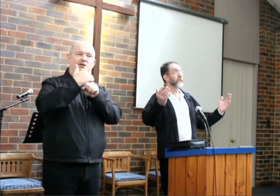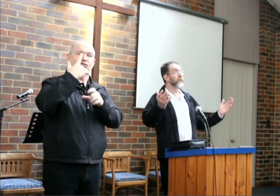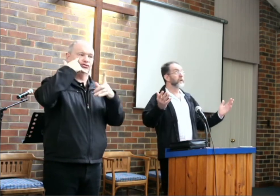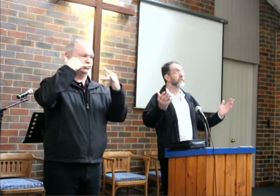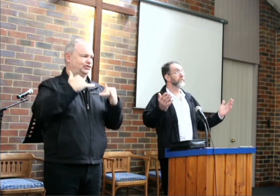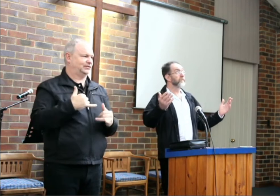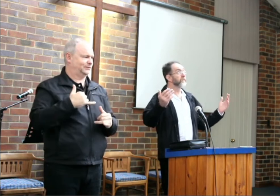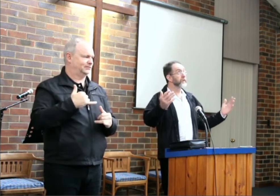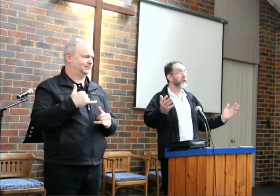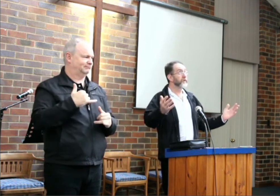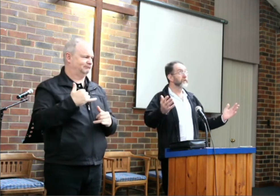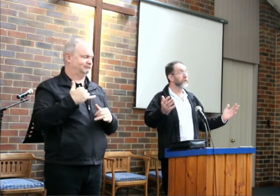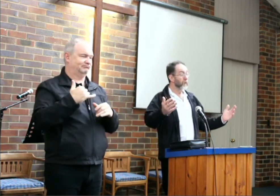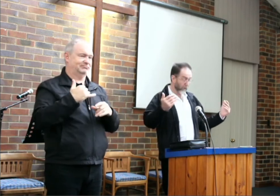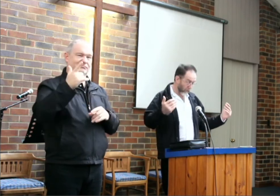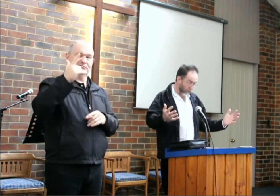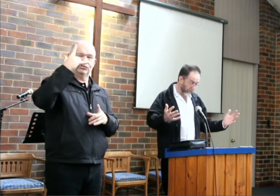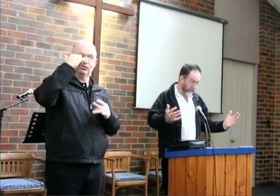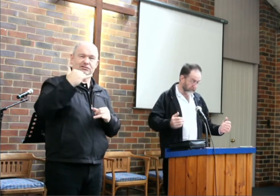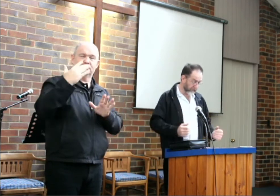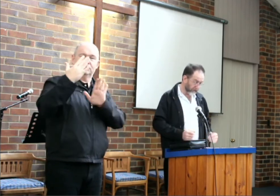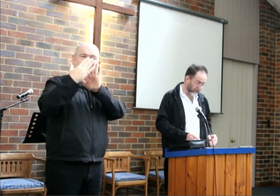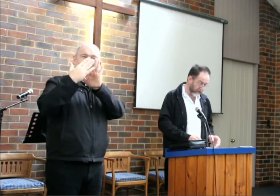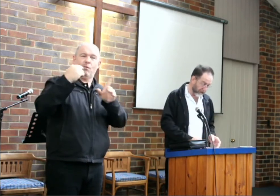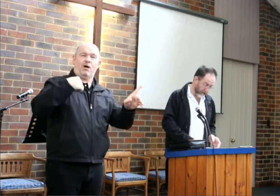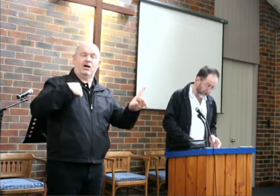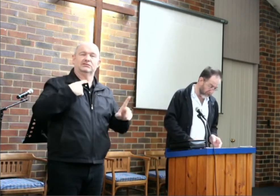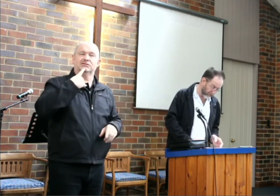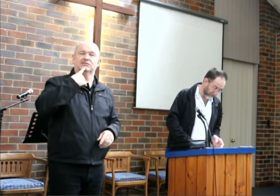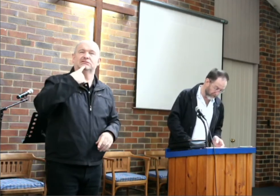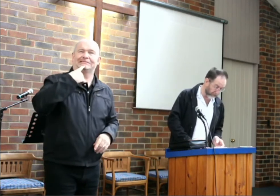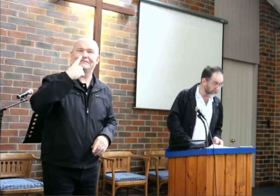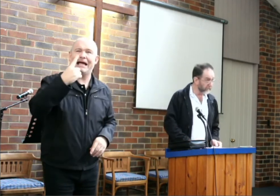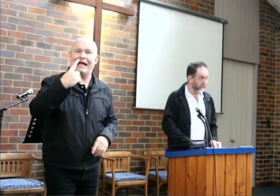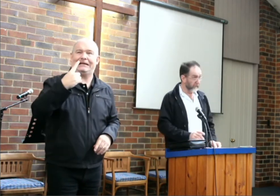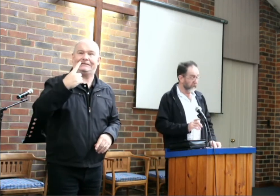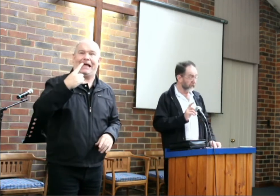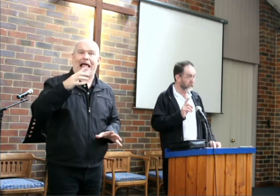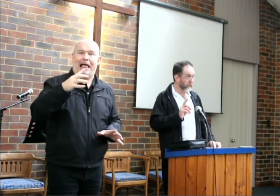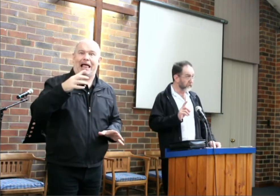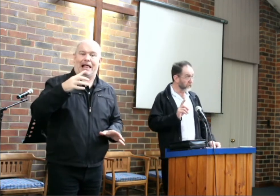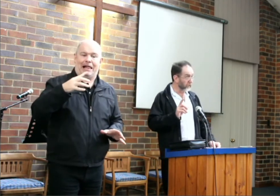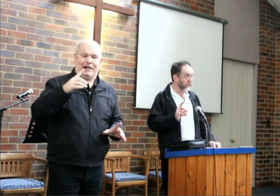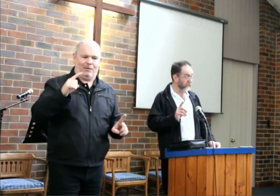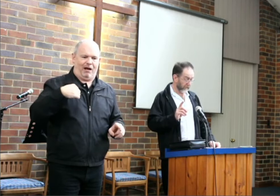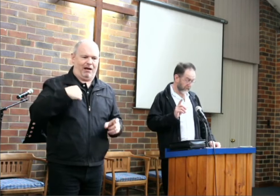So you're before God, the judge. What will you say in your defense? You've got to realize God